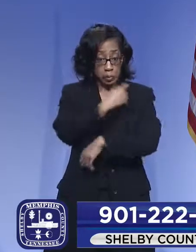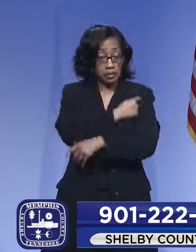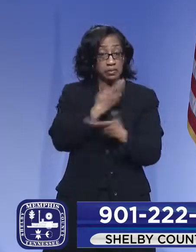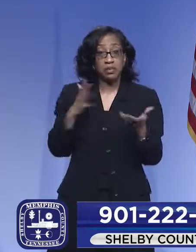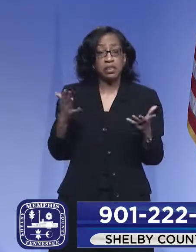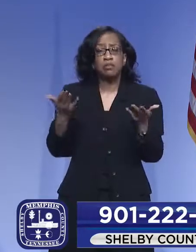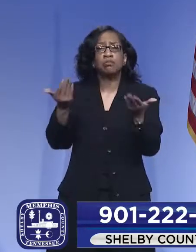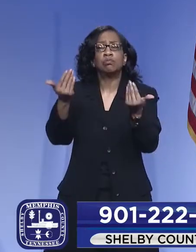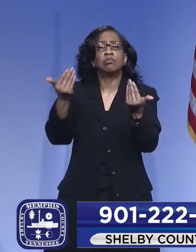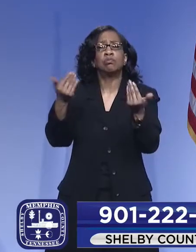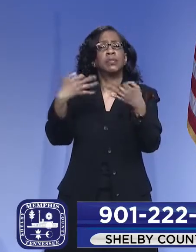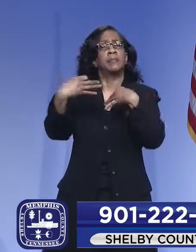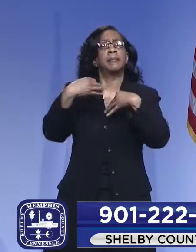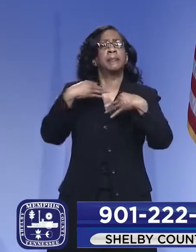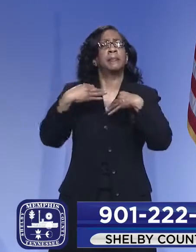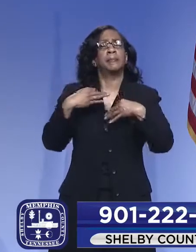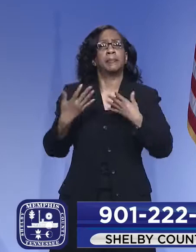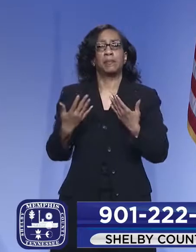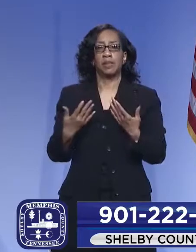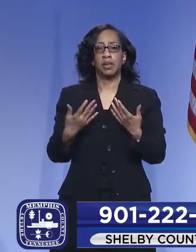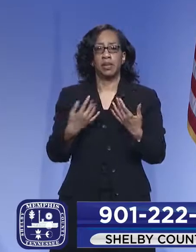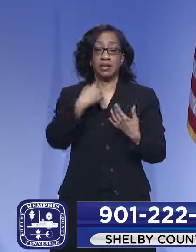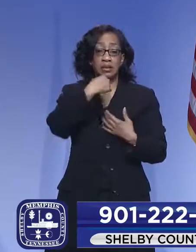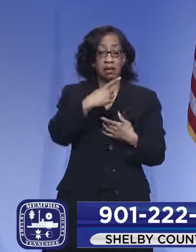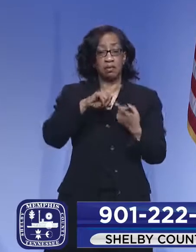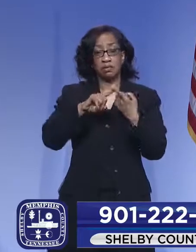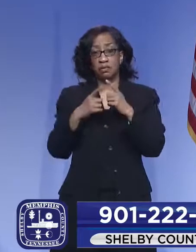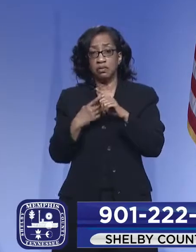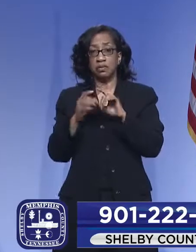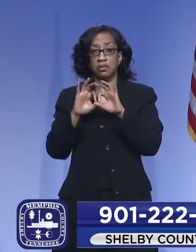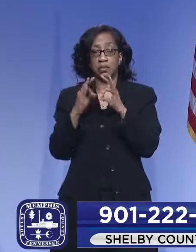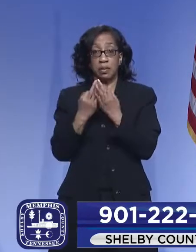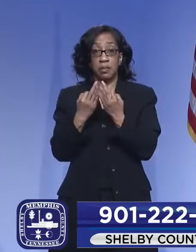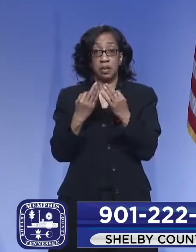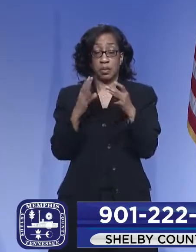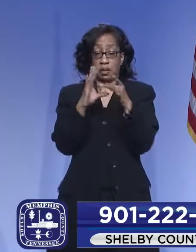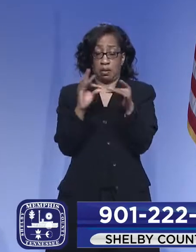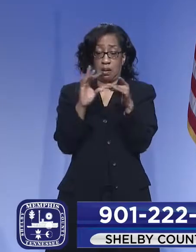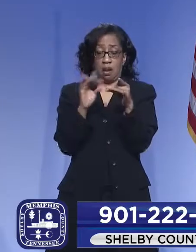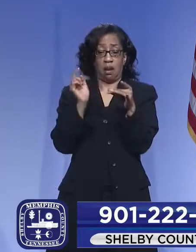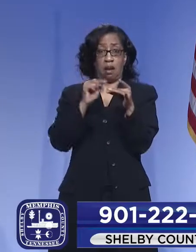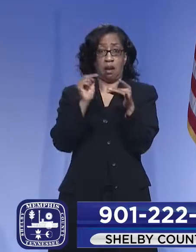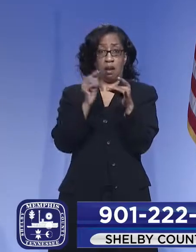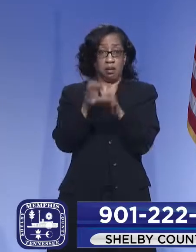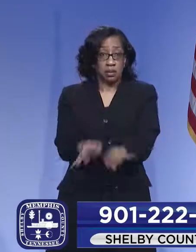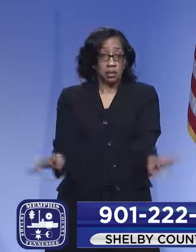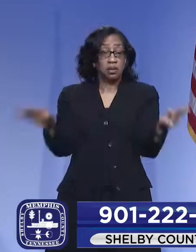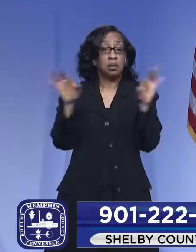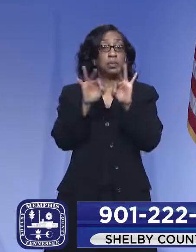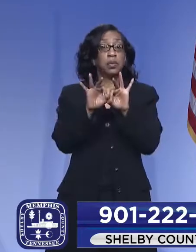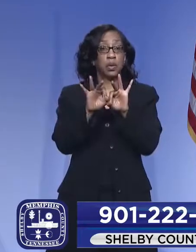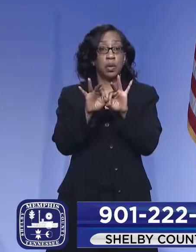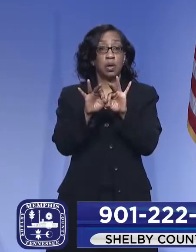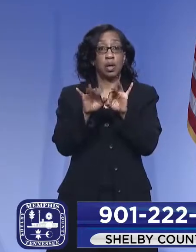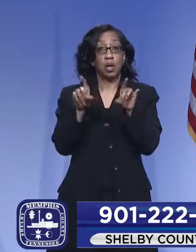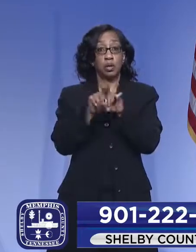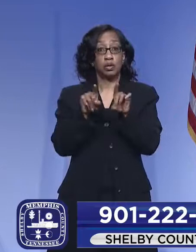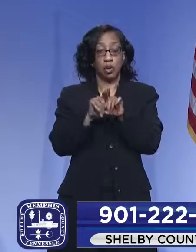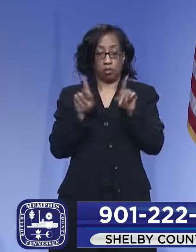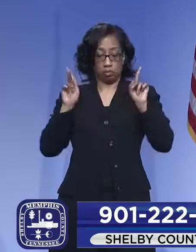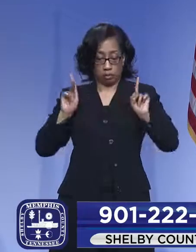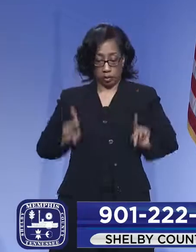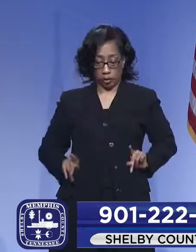And we know that, as Chief McGowen said, the message is important. The messenger